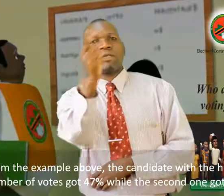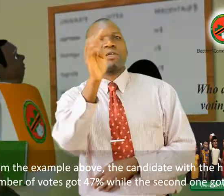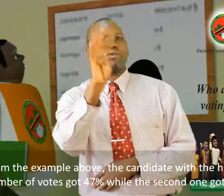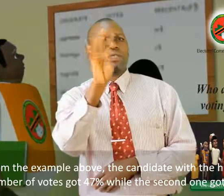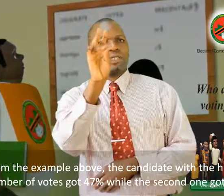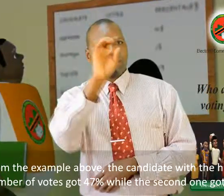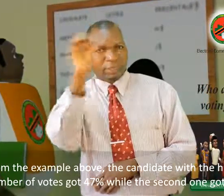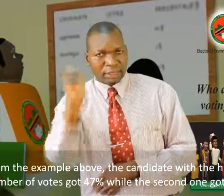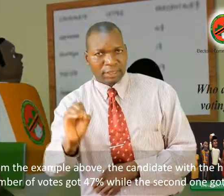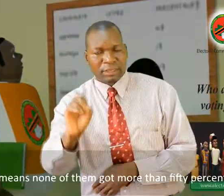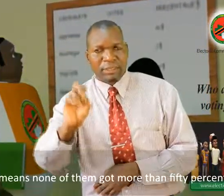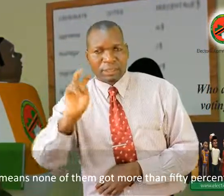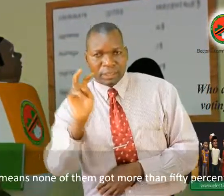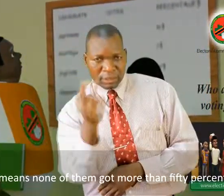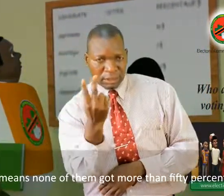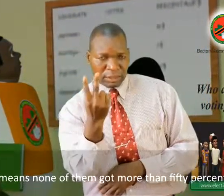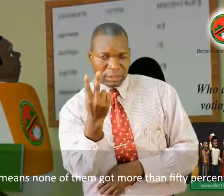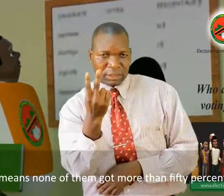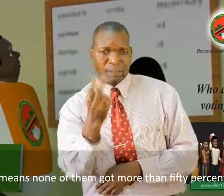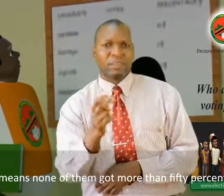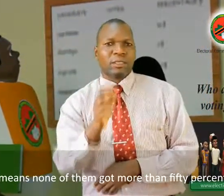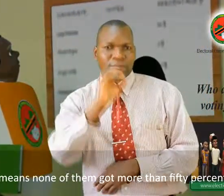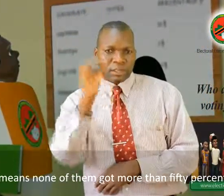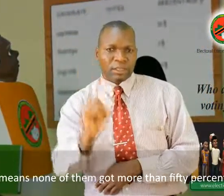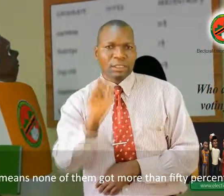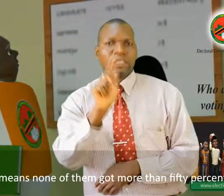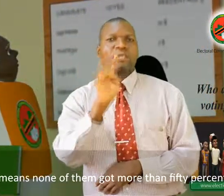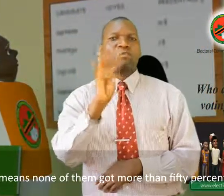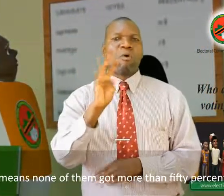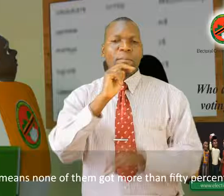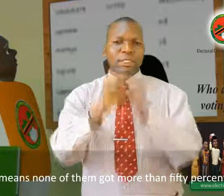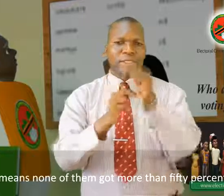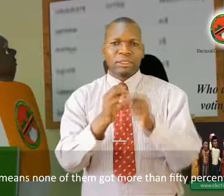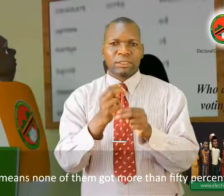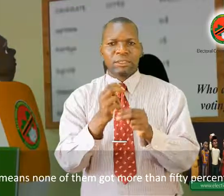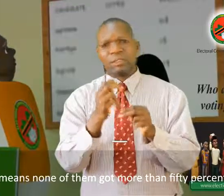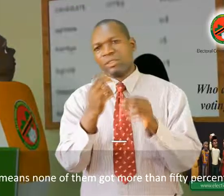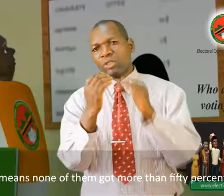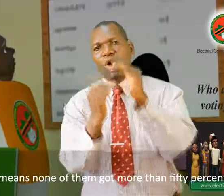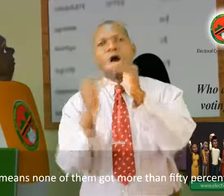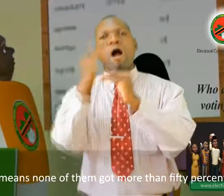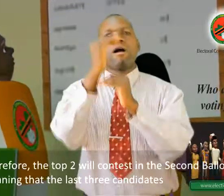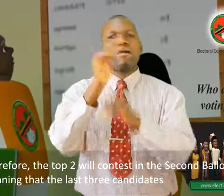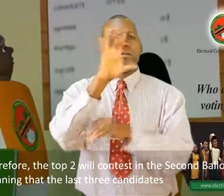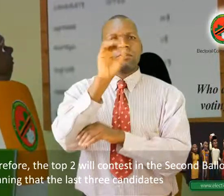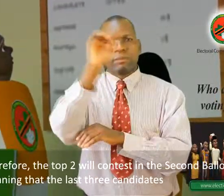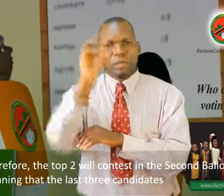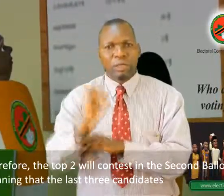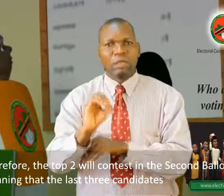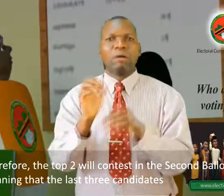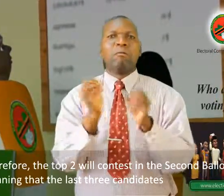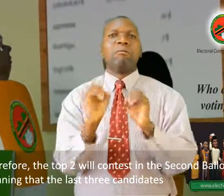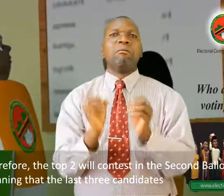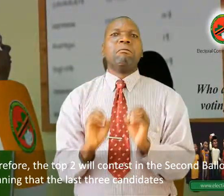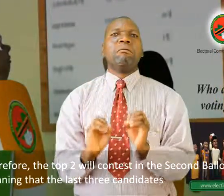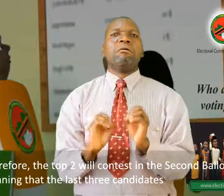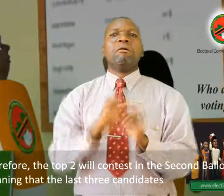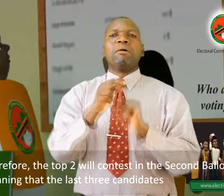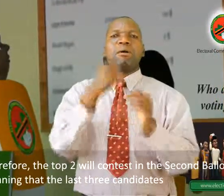34%. This means none of them got more than 50%. Therefore, the top 2 will contest